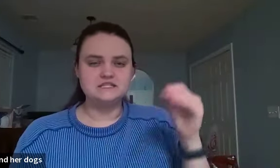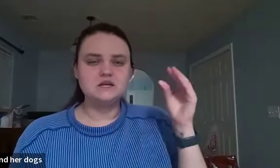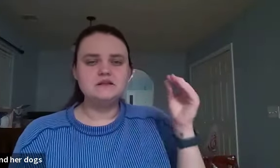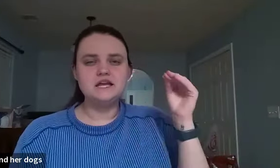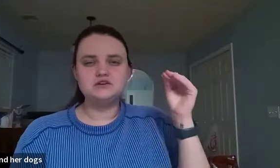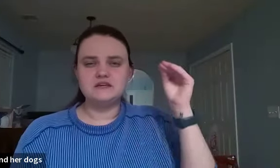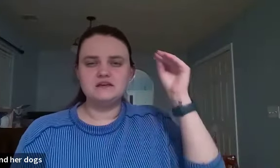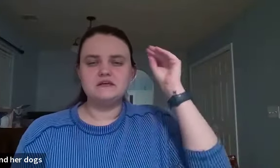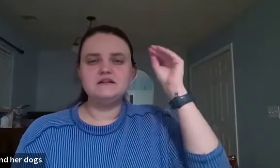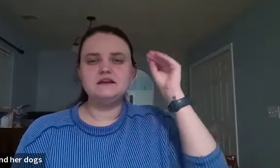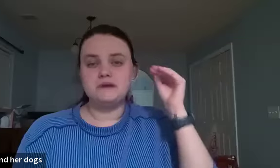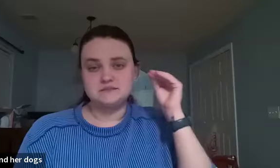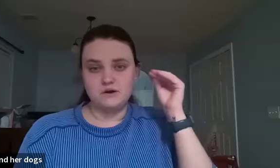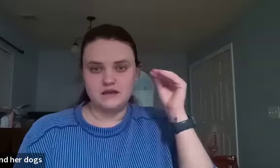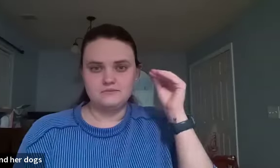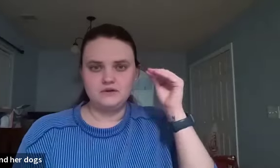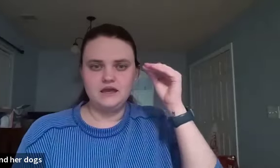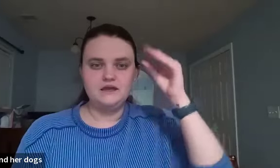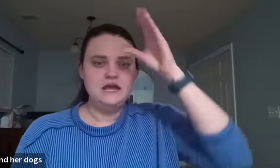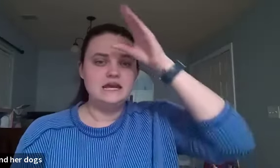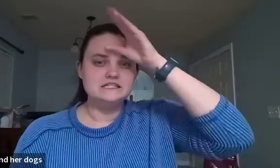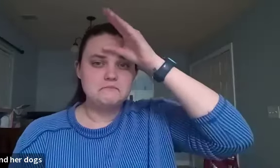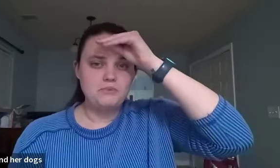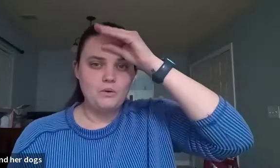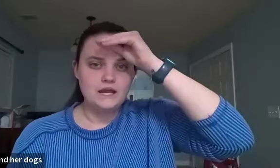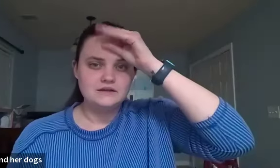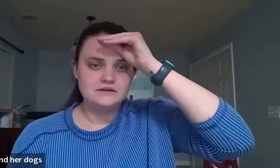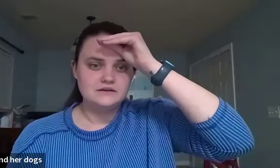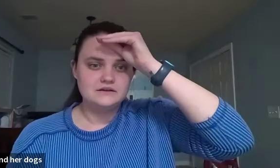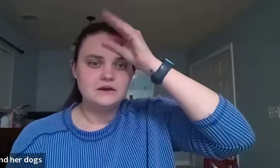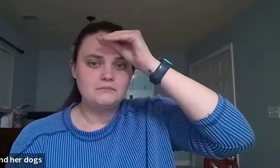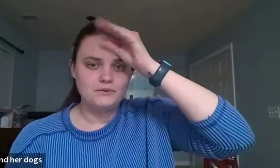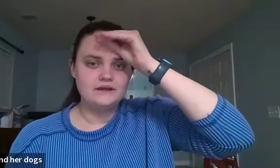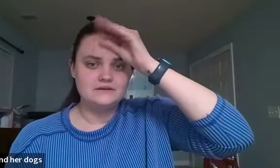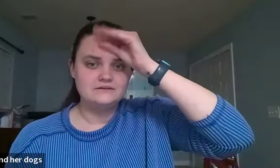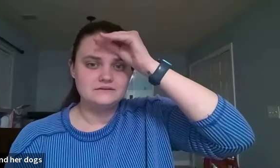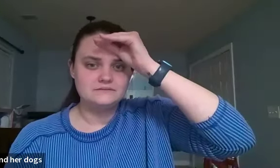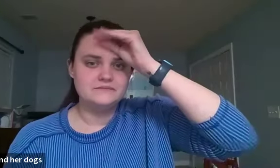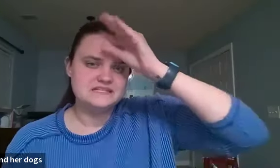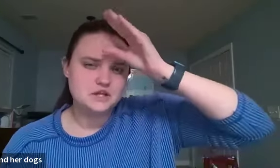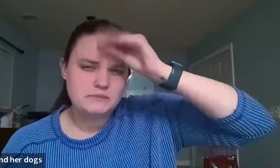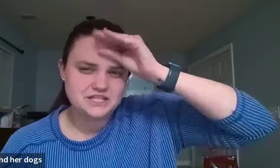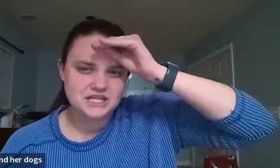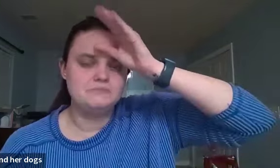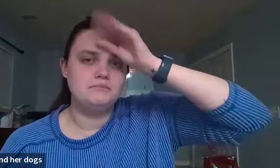it's going to be like you're thinking, think like a baseball cap, okay? And it's boy, boy. It's like you're pinching it,